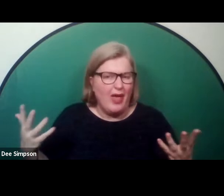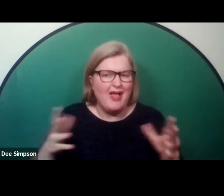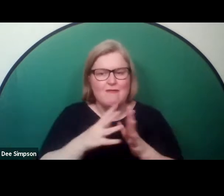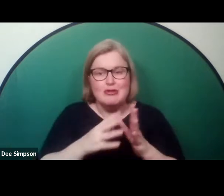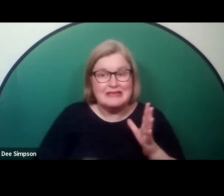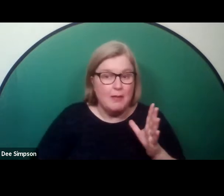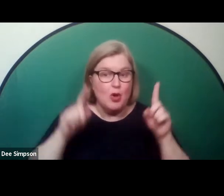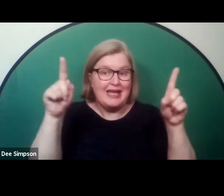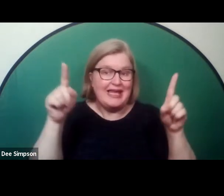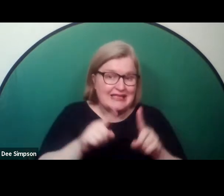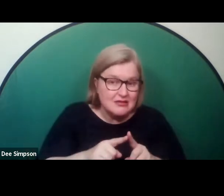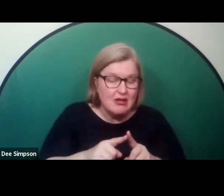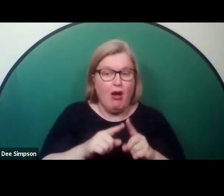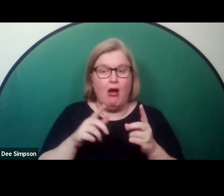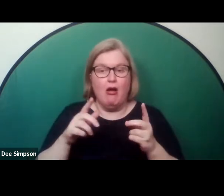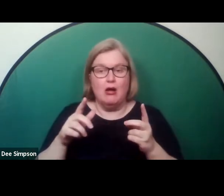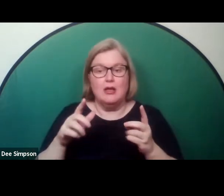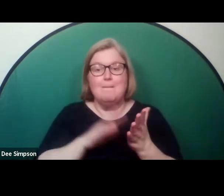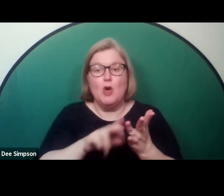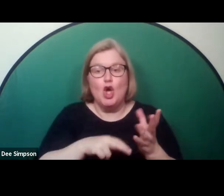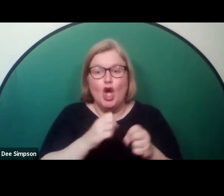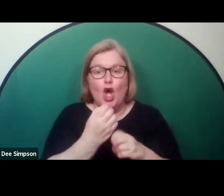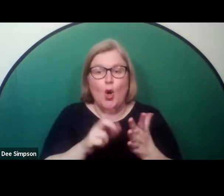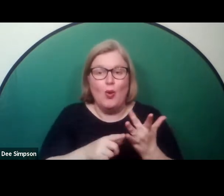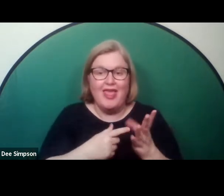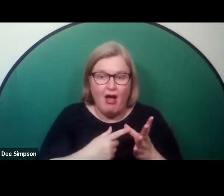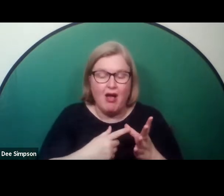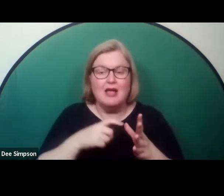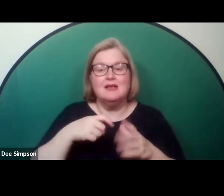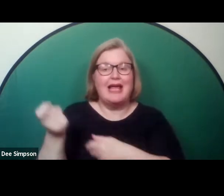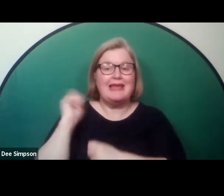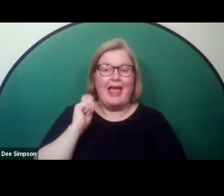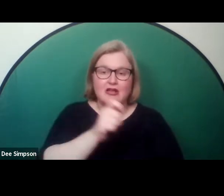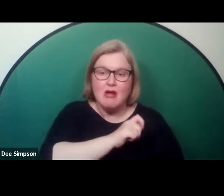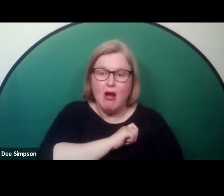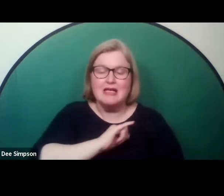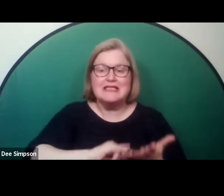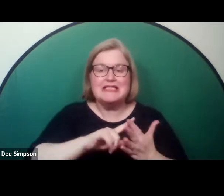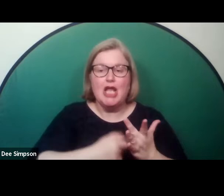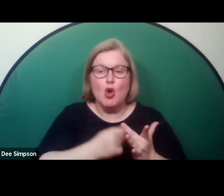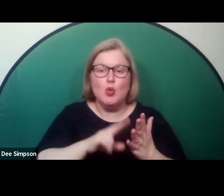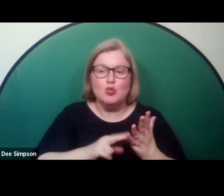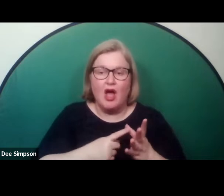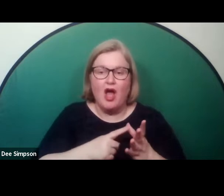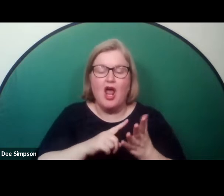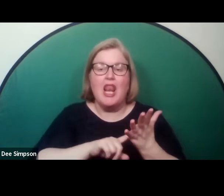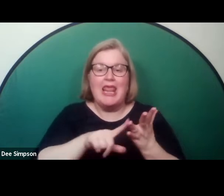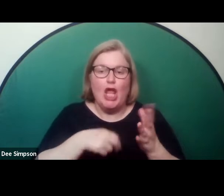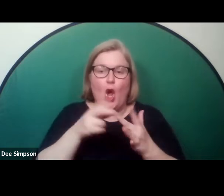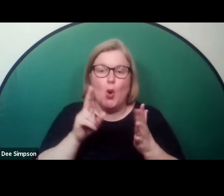Indonesia, Kenya and Sierra Leone, all working with local partners, which you can see here on the map.